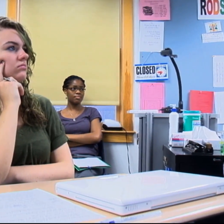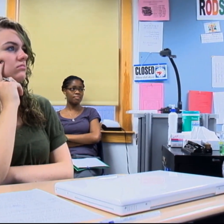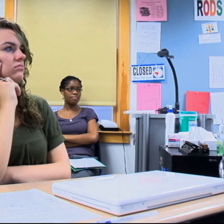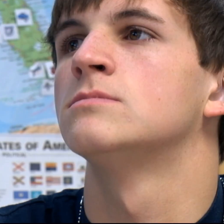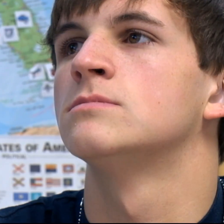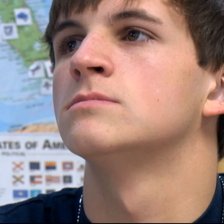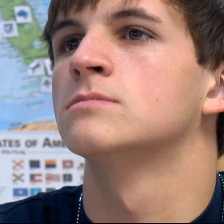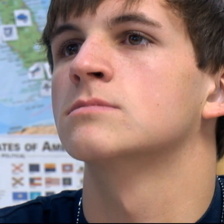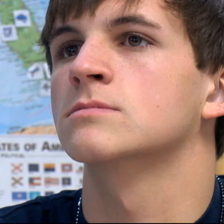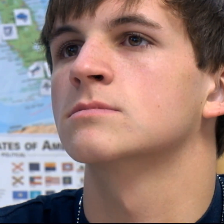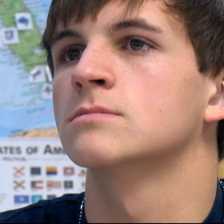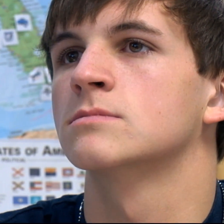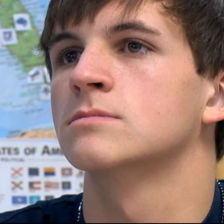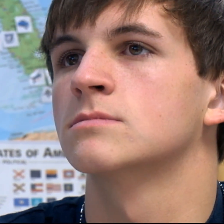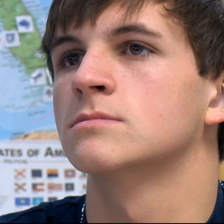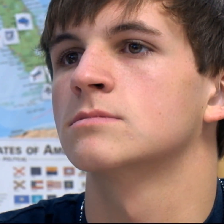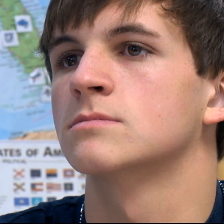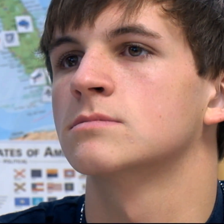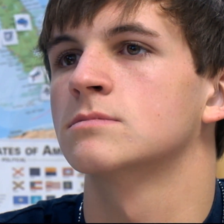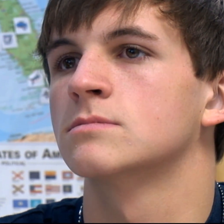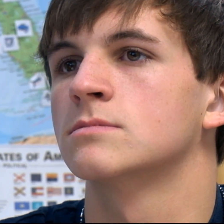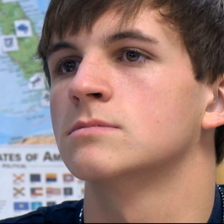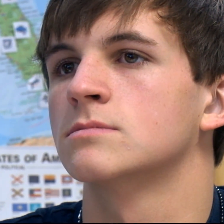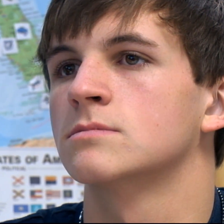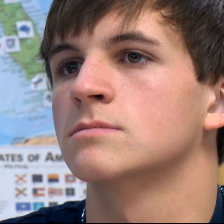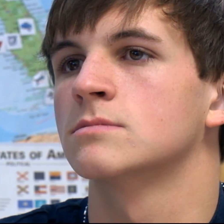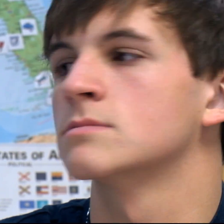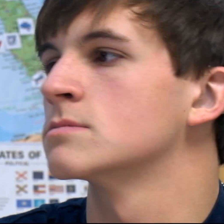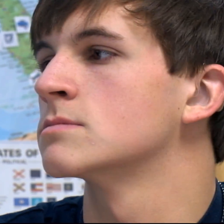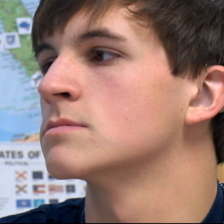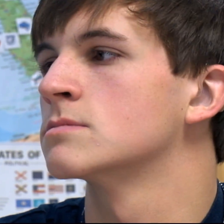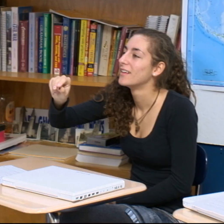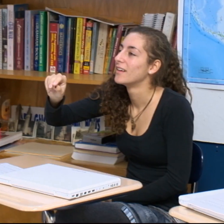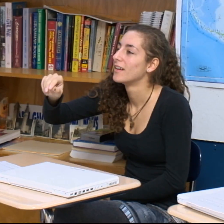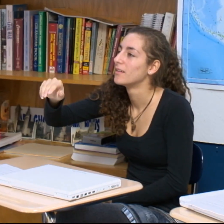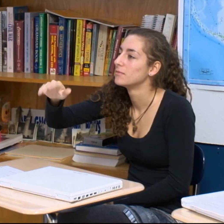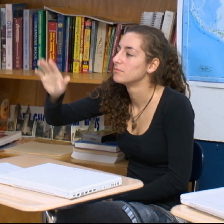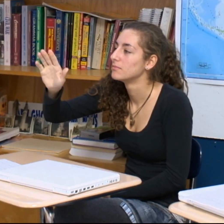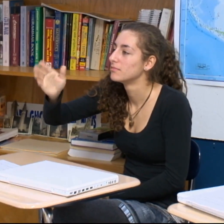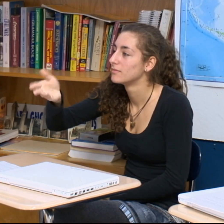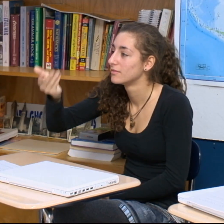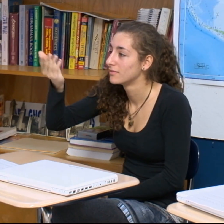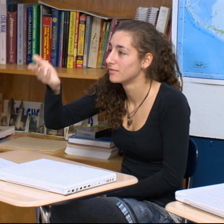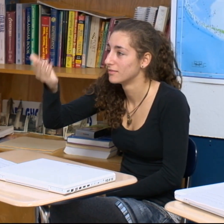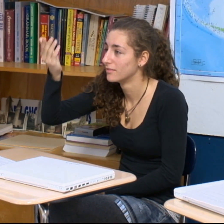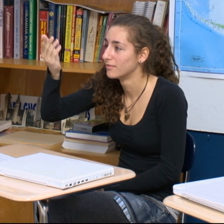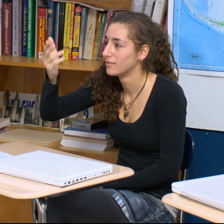Alyssa suggested white. So, if we wanted white. It's a higher number.